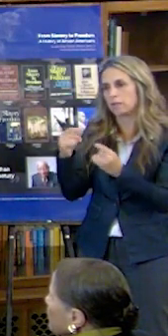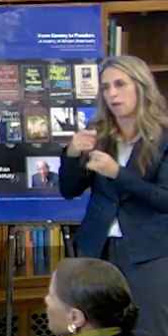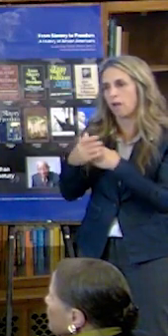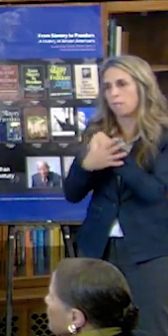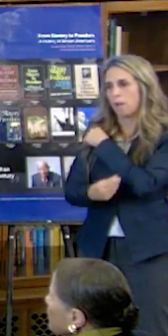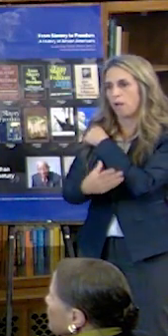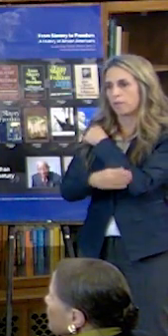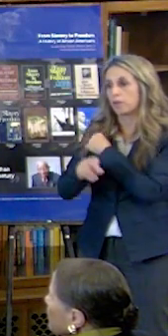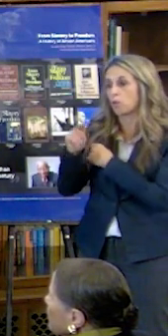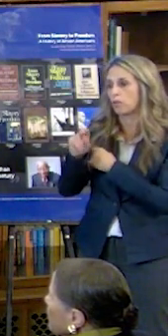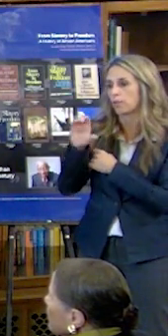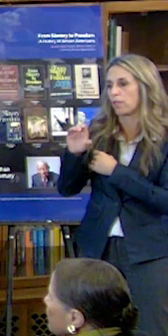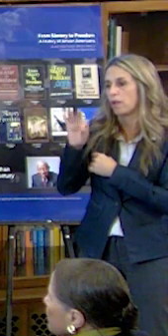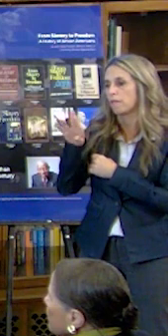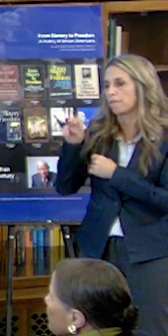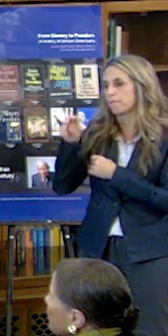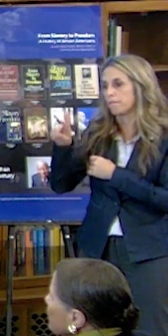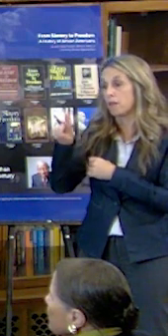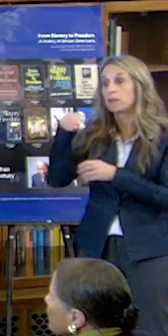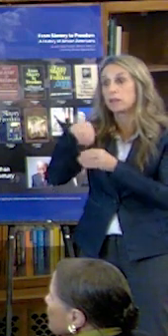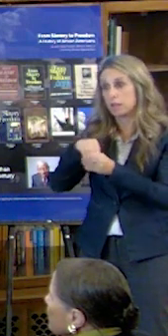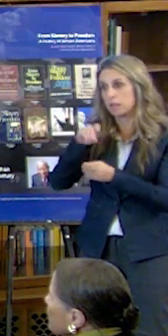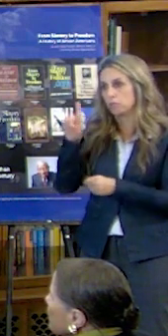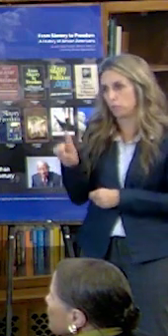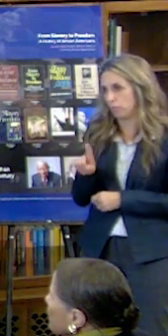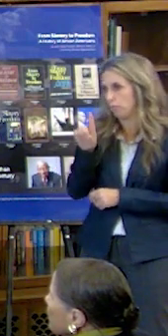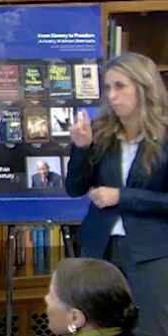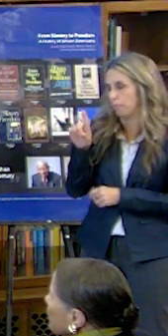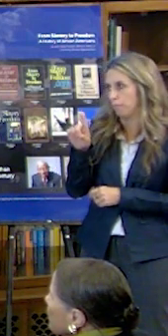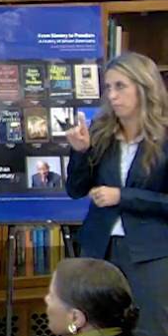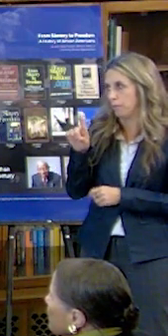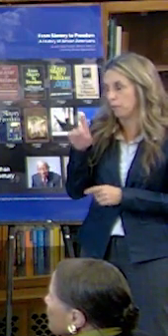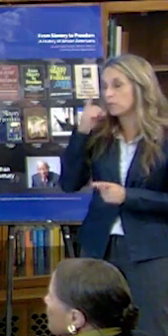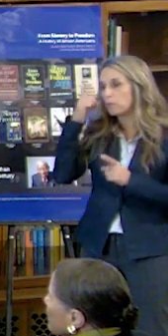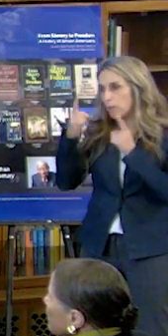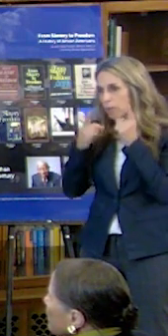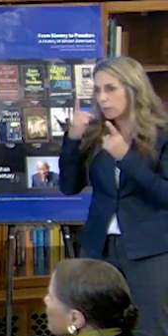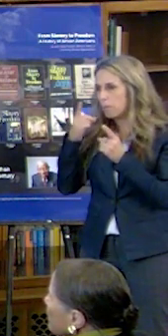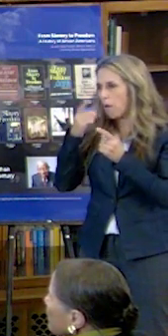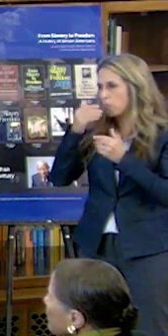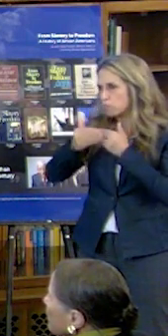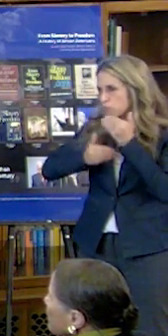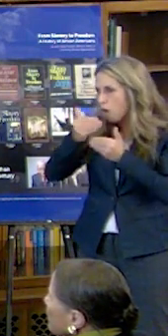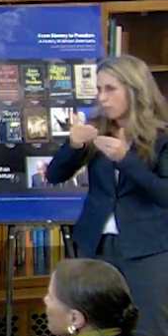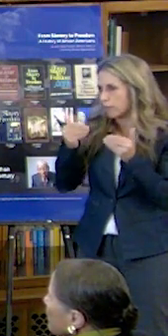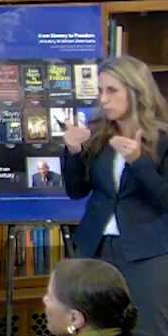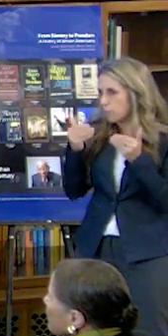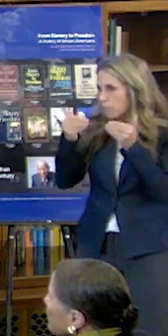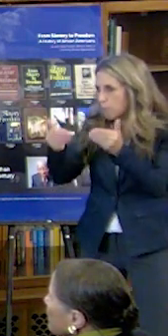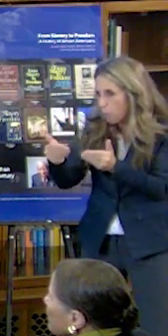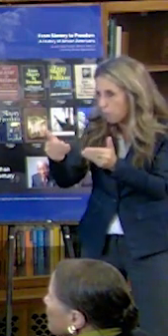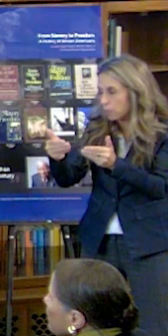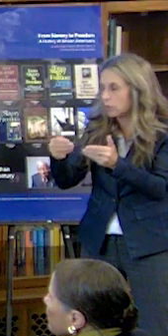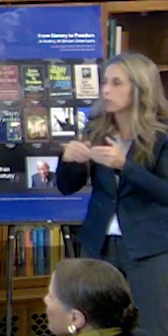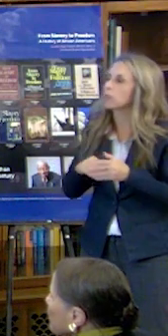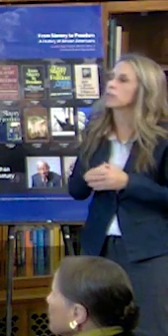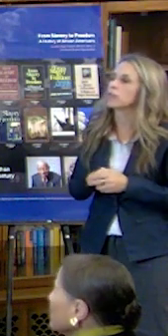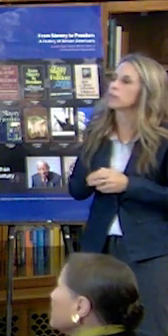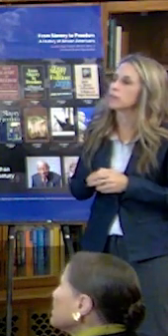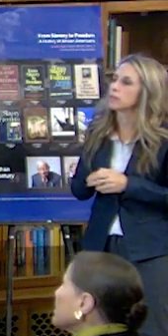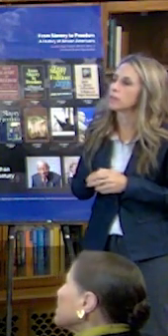Carolina from in G and so as we're thinking about s progress and move forward move